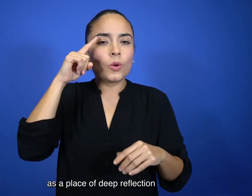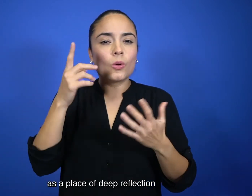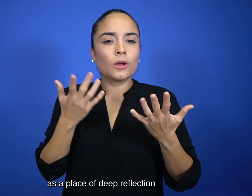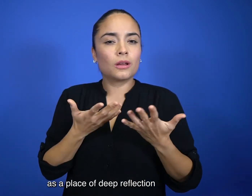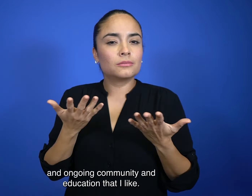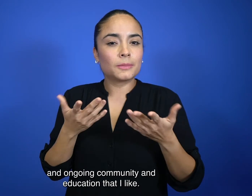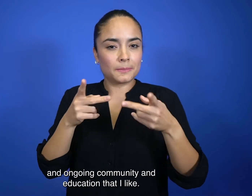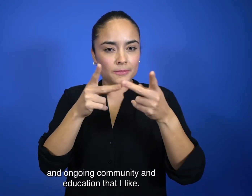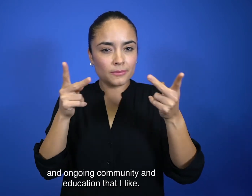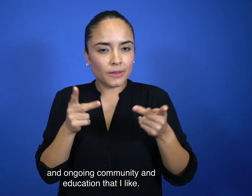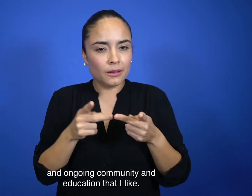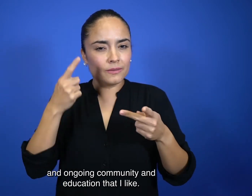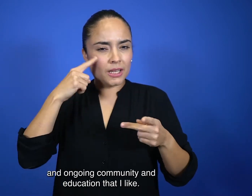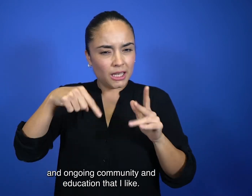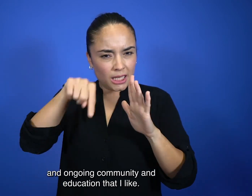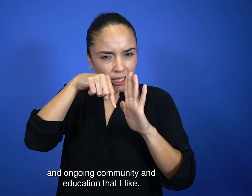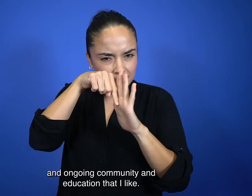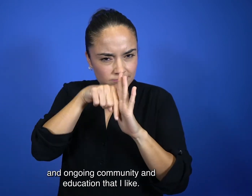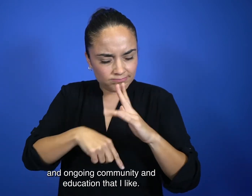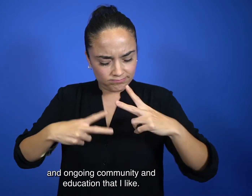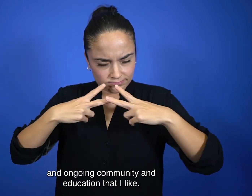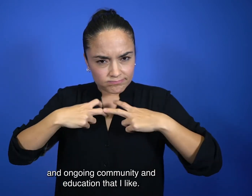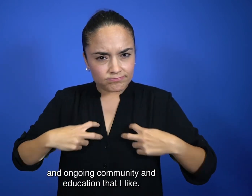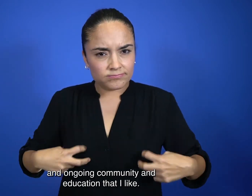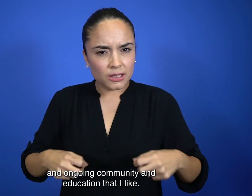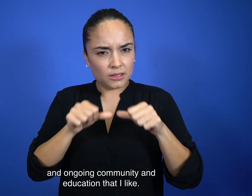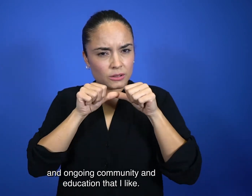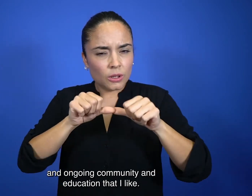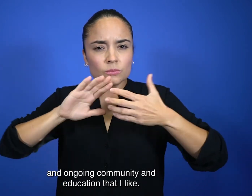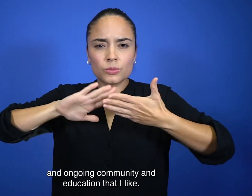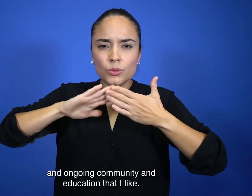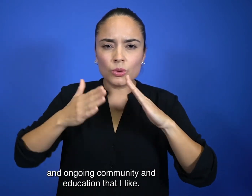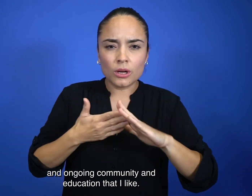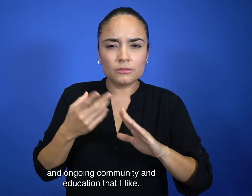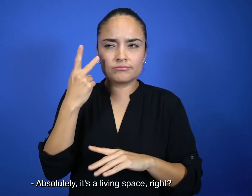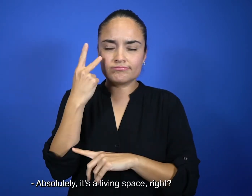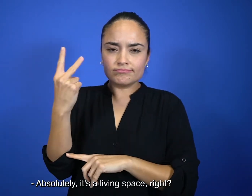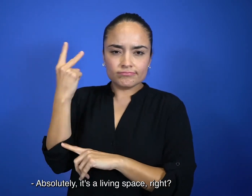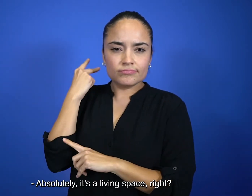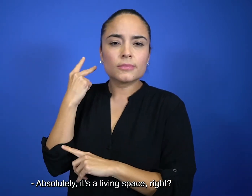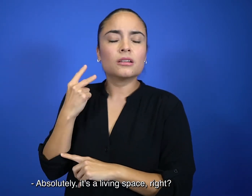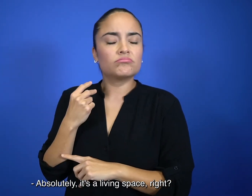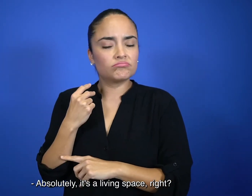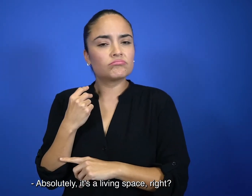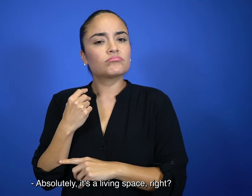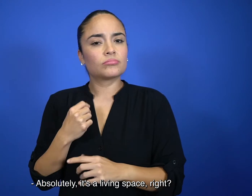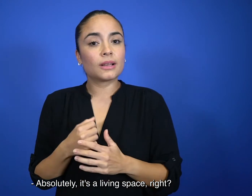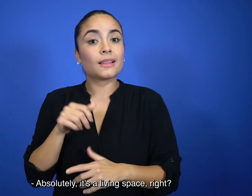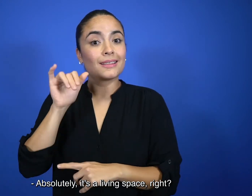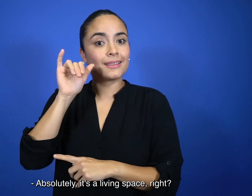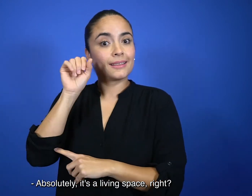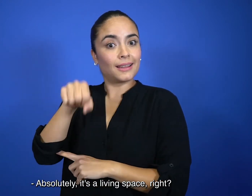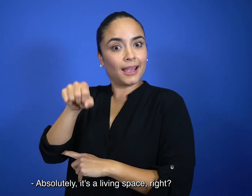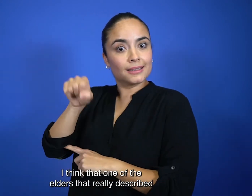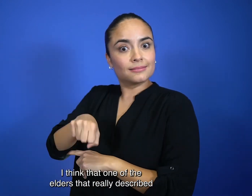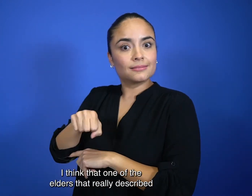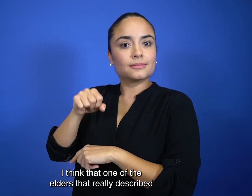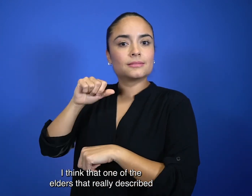reflection and ongoing community and education, if I might. Absolutely. It's a living space, right? I think one